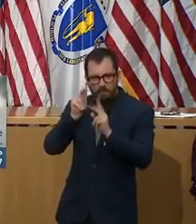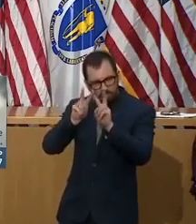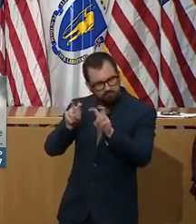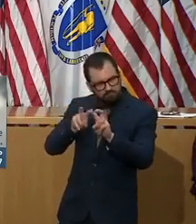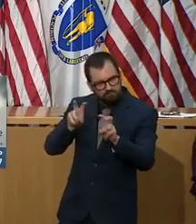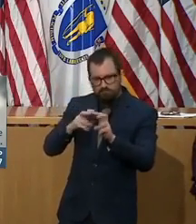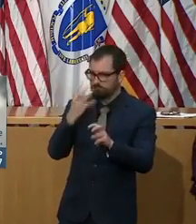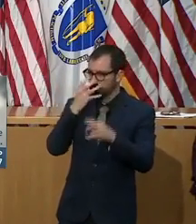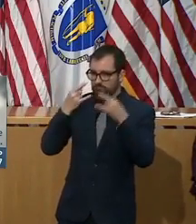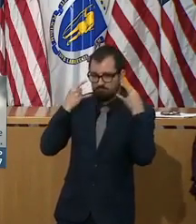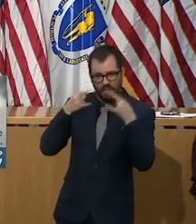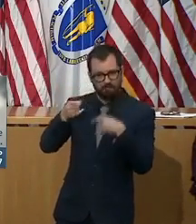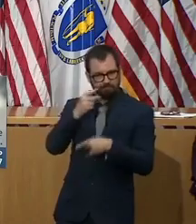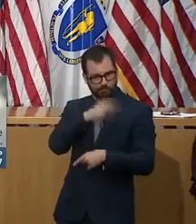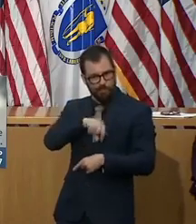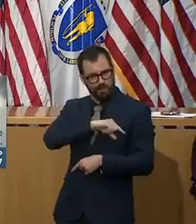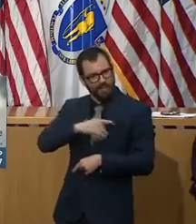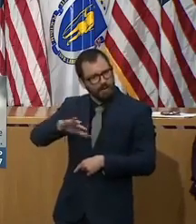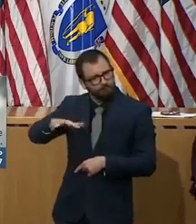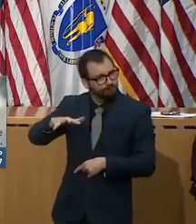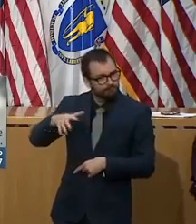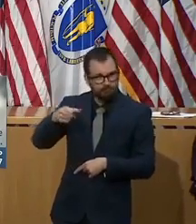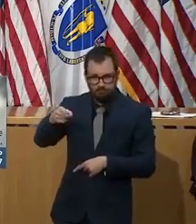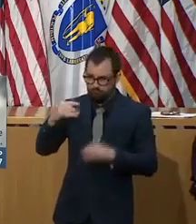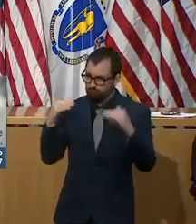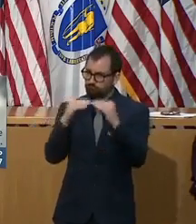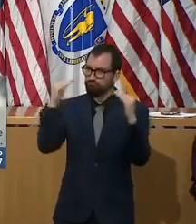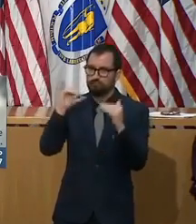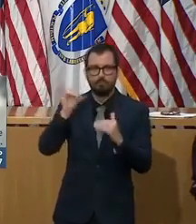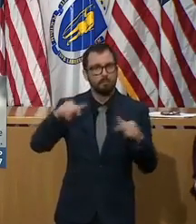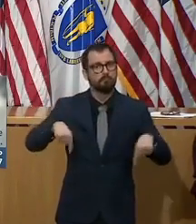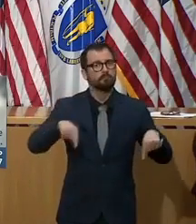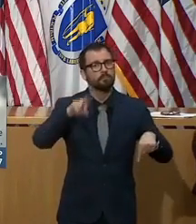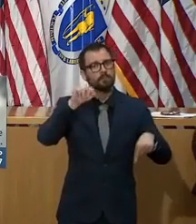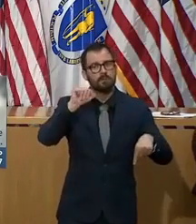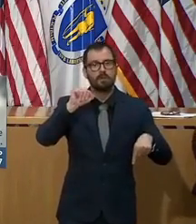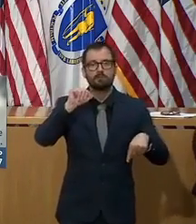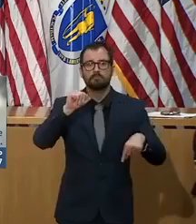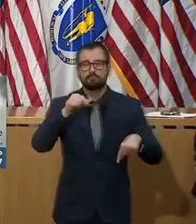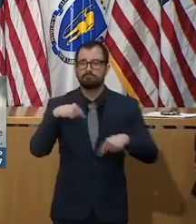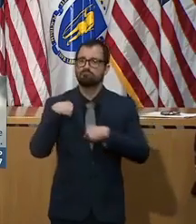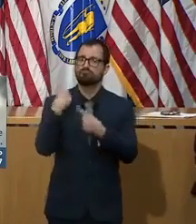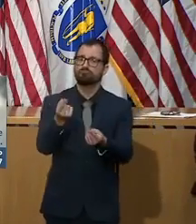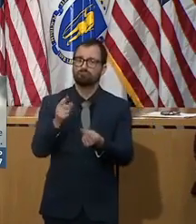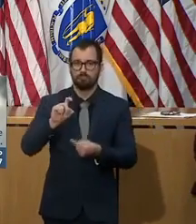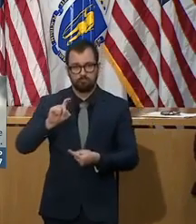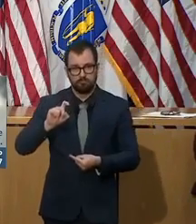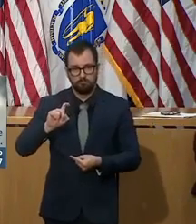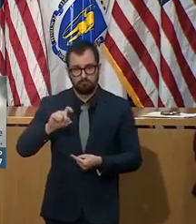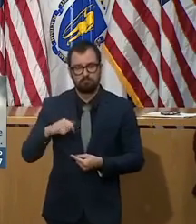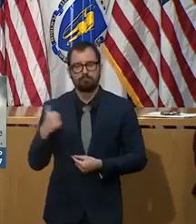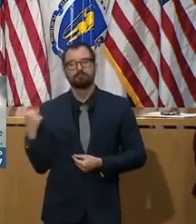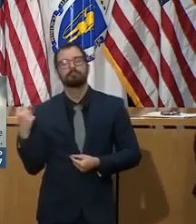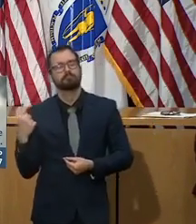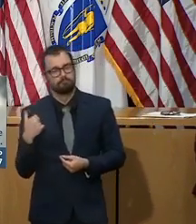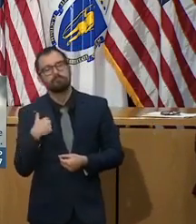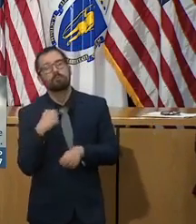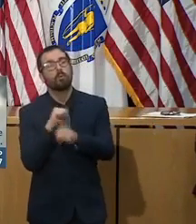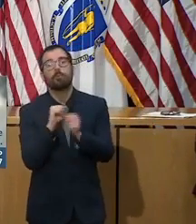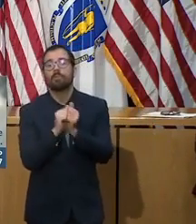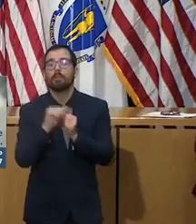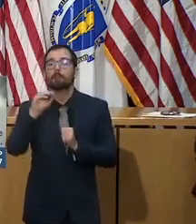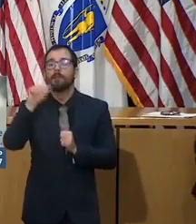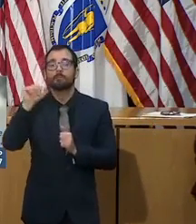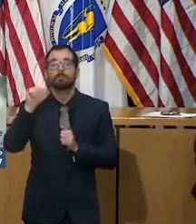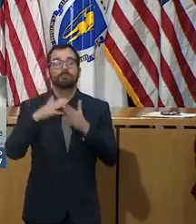masks generally, we made a decision to pursue procurement of PPE through a whole variety of channels. And over the